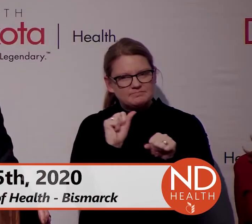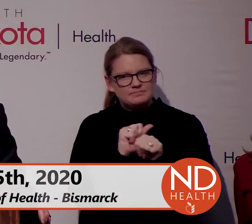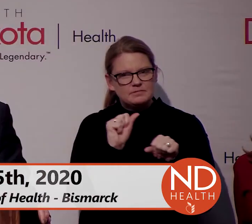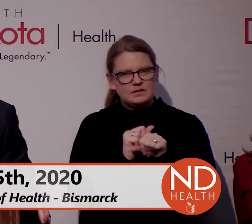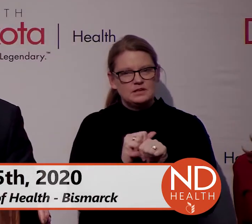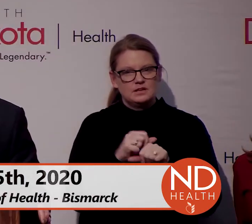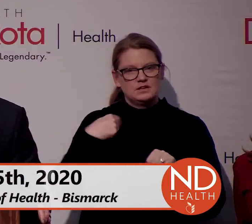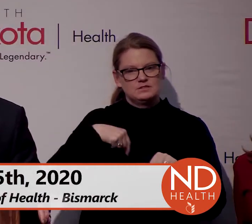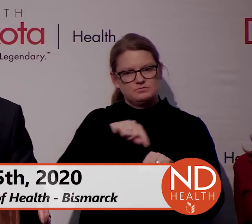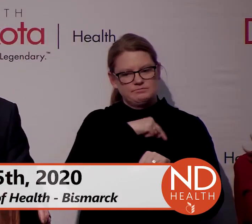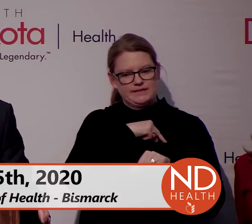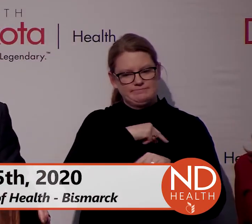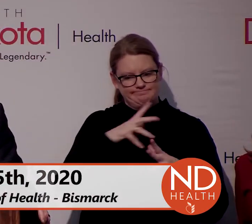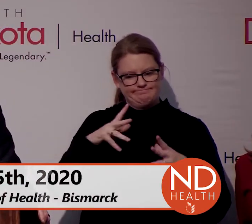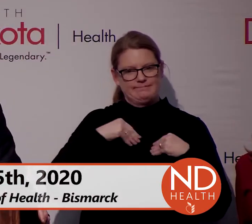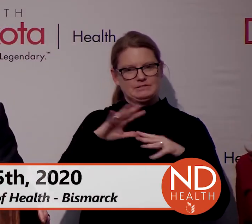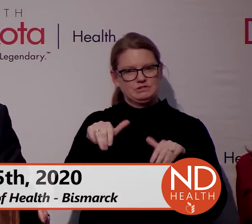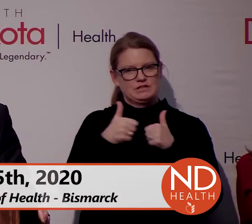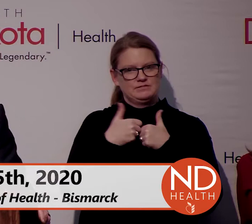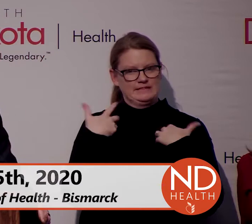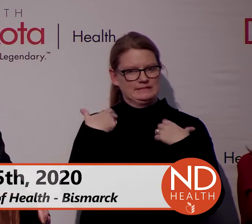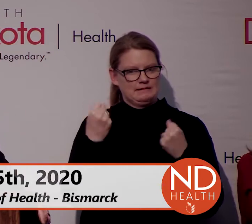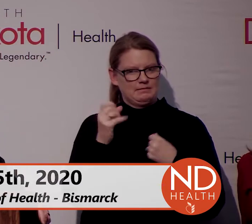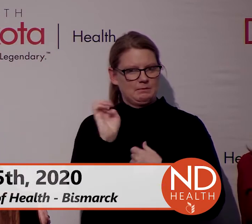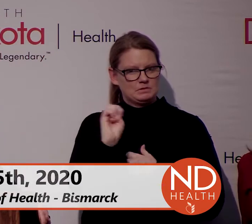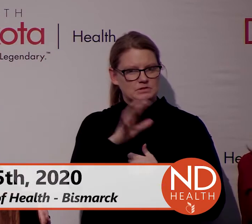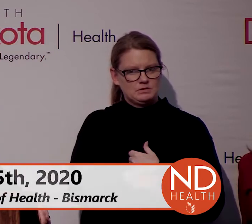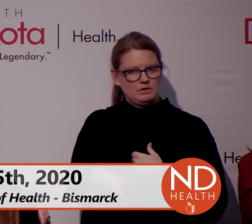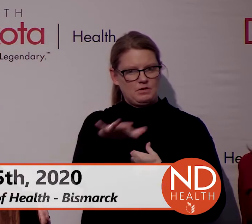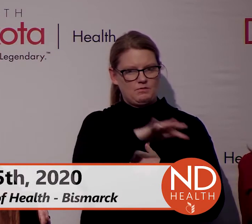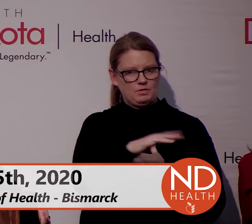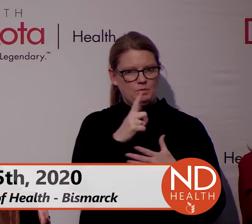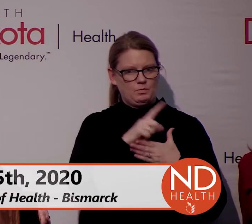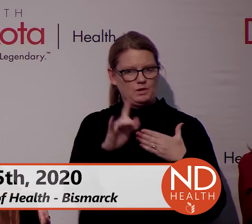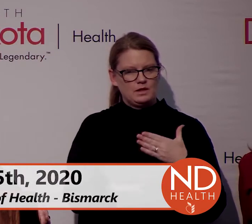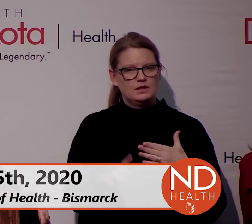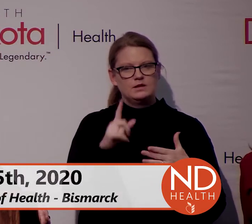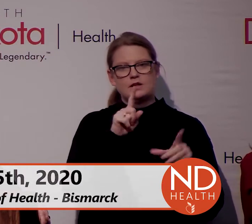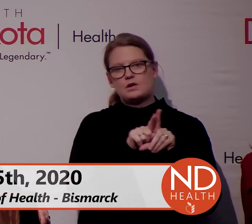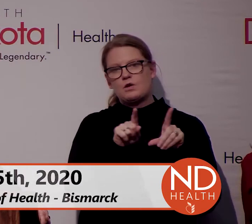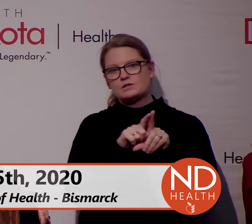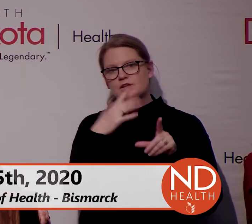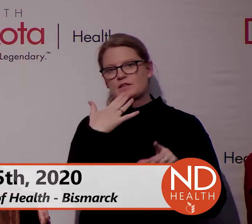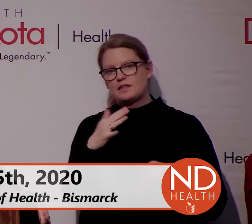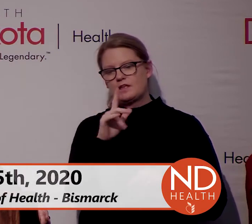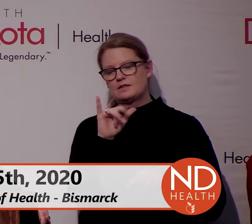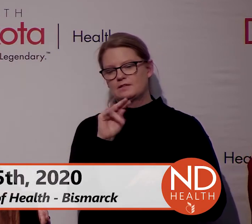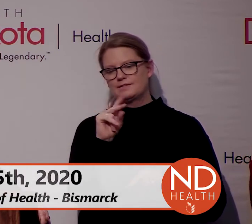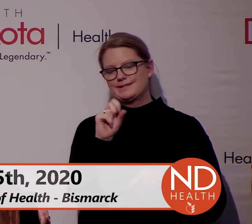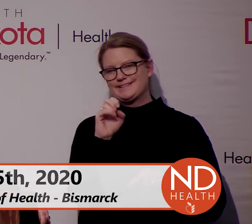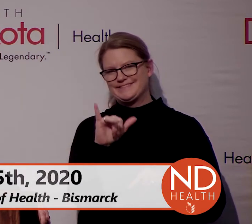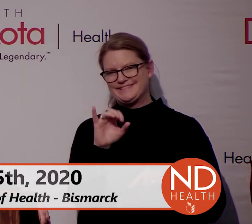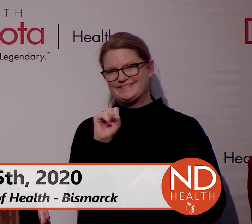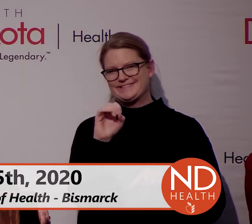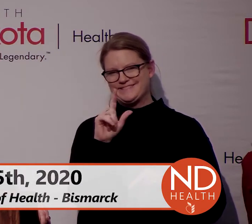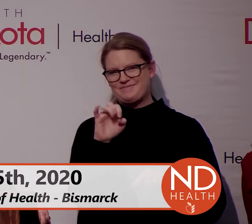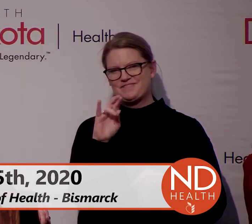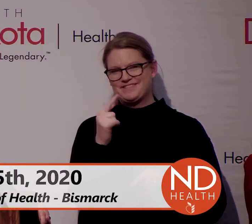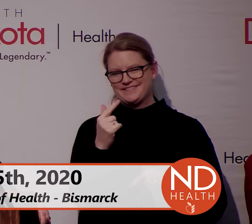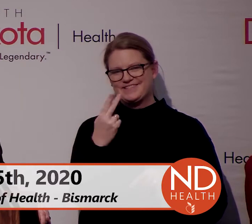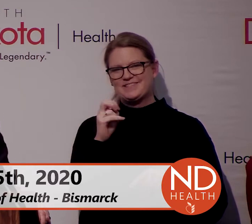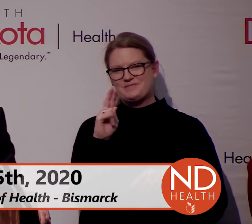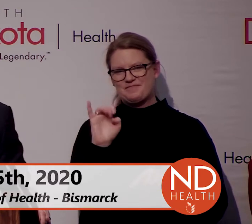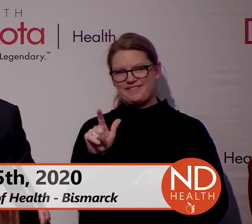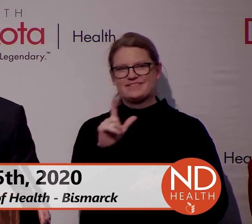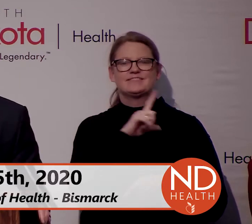health emergency in the state of North Dakota. And I also want to thank Lindsey Solberg Herbel. And I don't know how you sign your own name, but